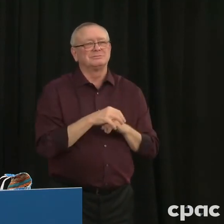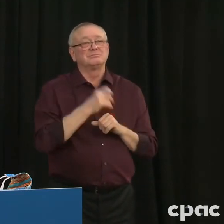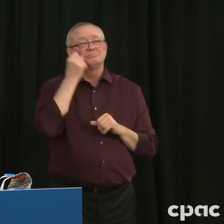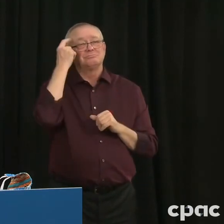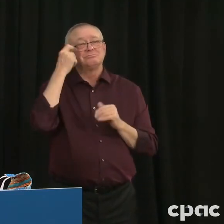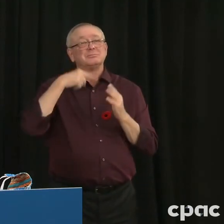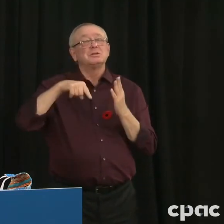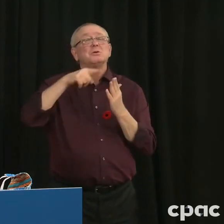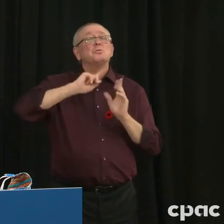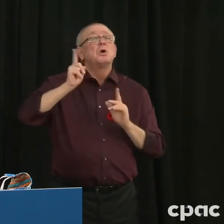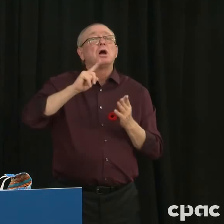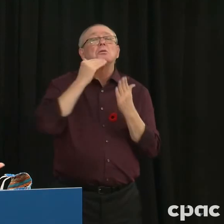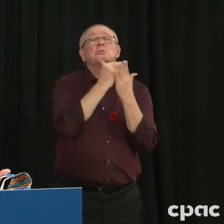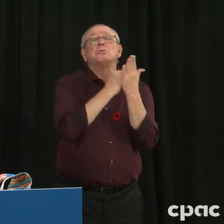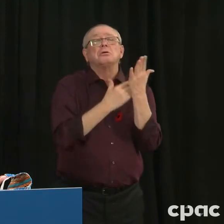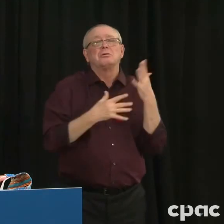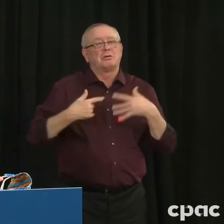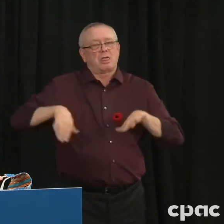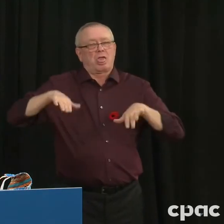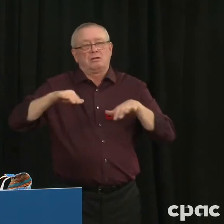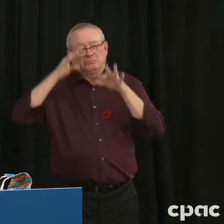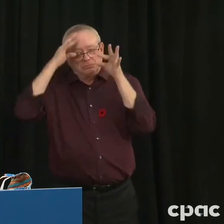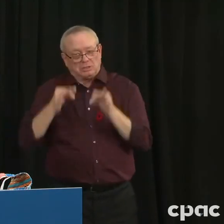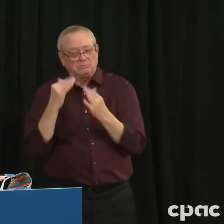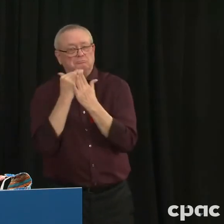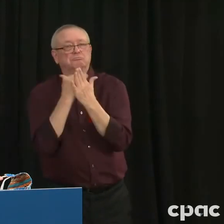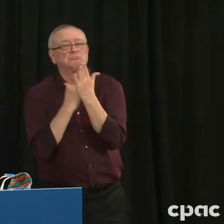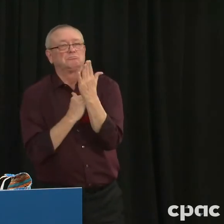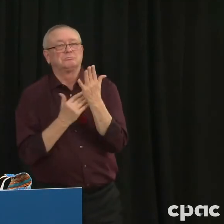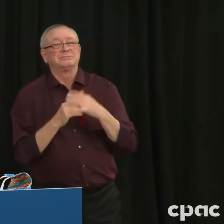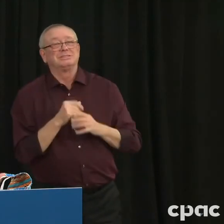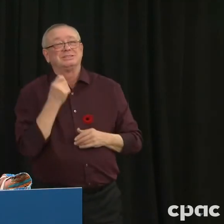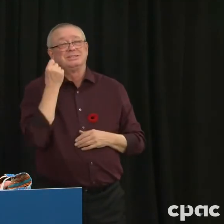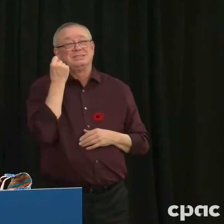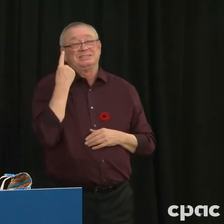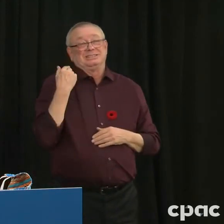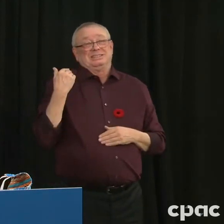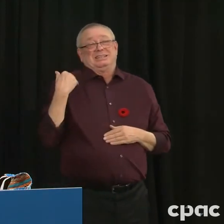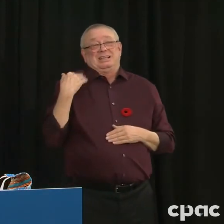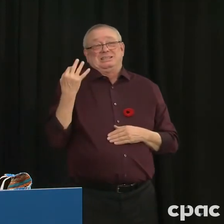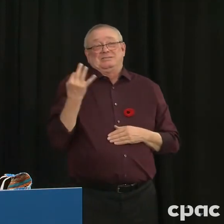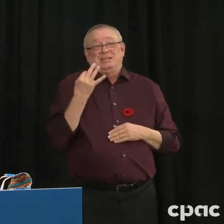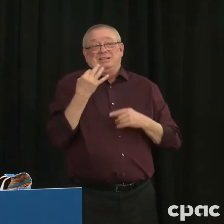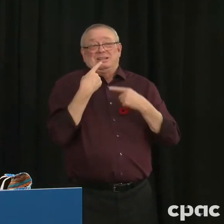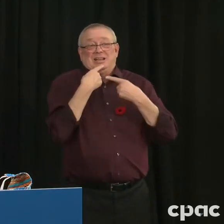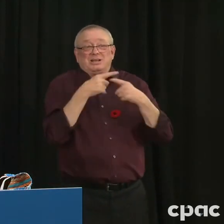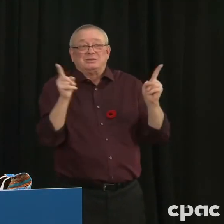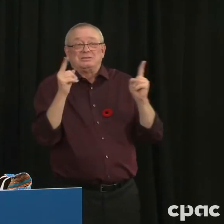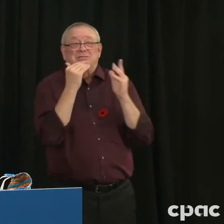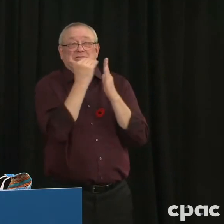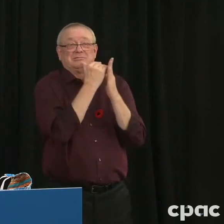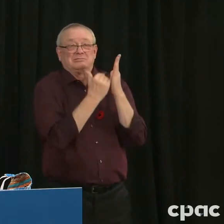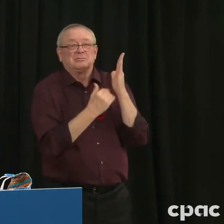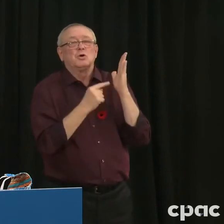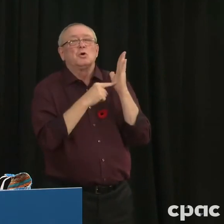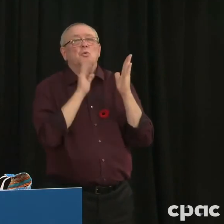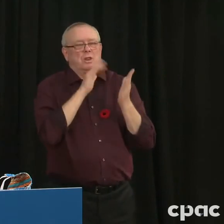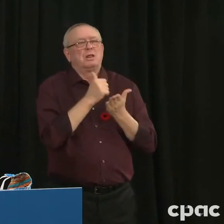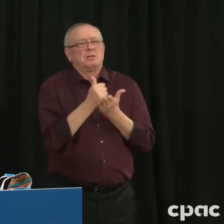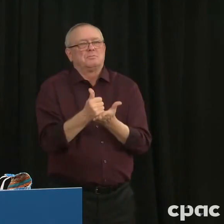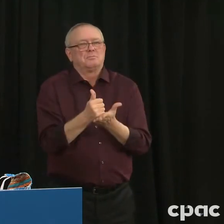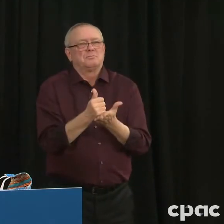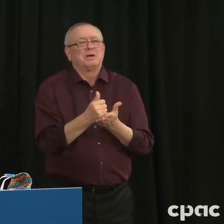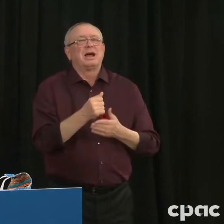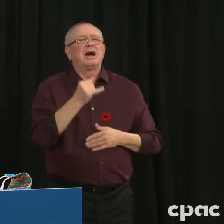on Friday is important and will help if people follow these measures that are in place, both the mandatory and the